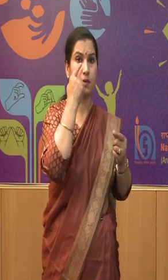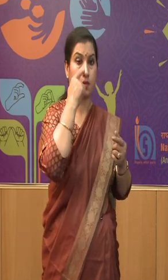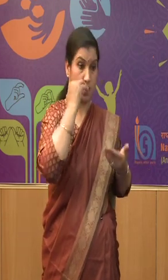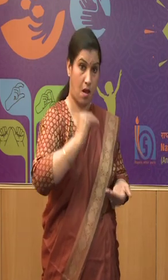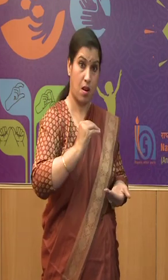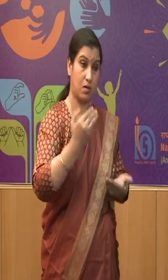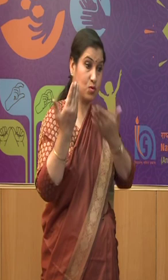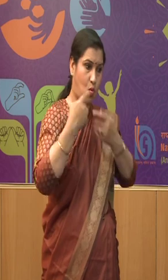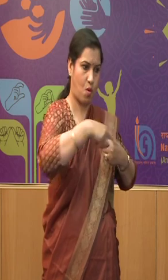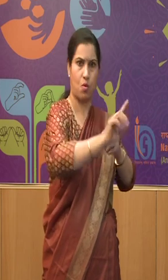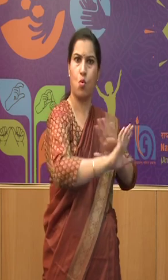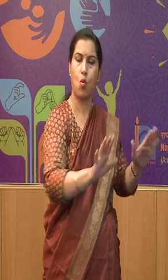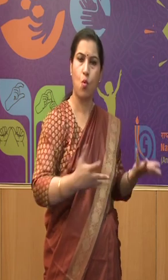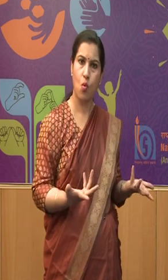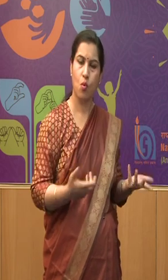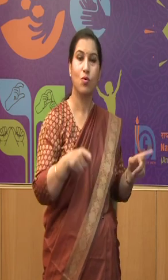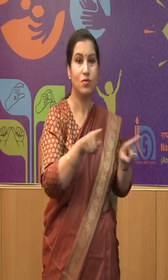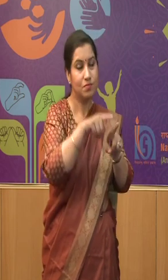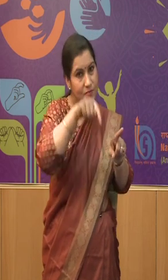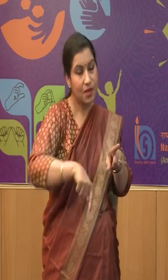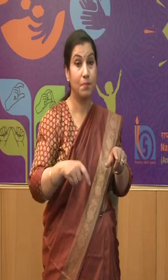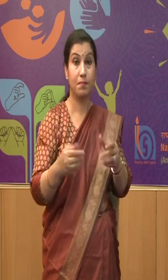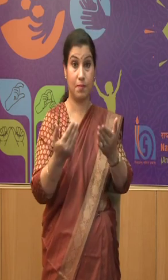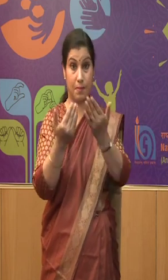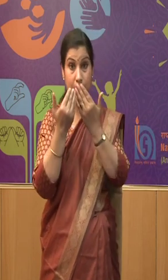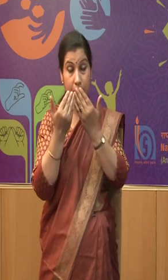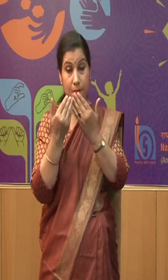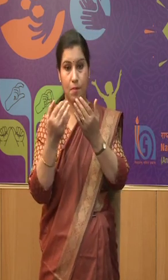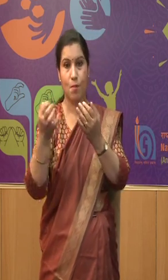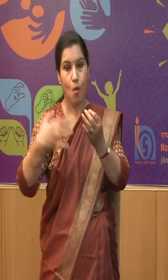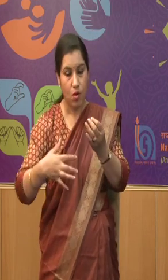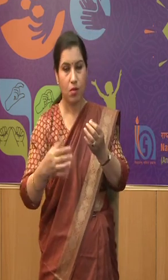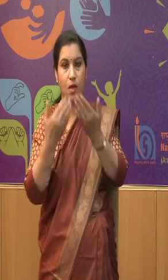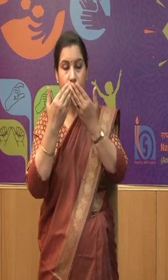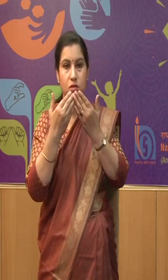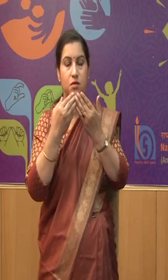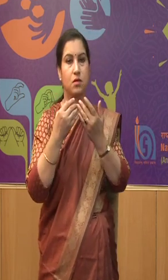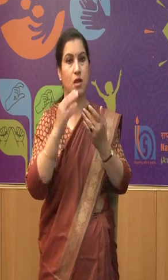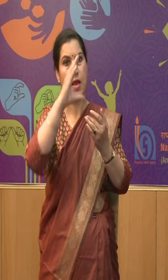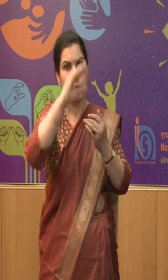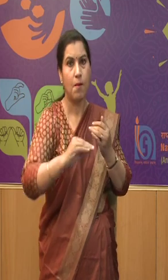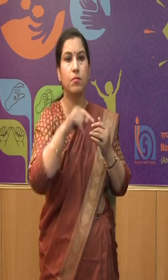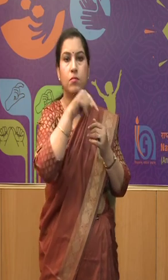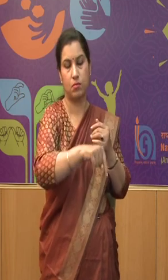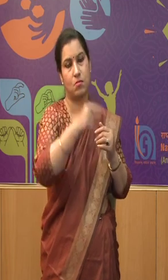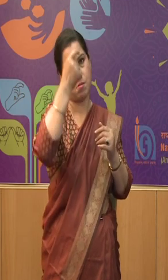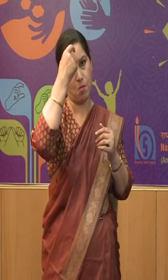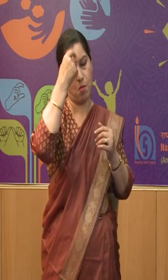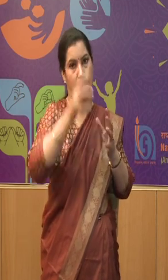In fact, lack of modern education was the main cause of social and